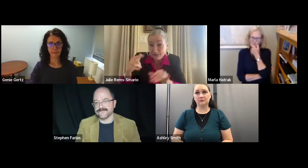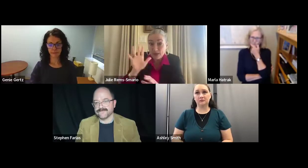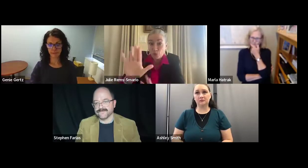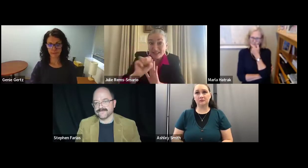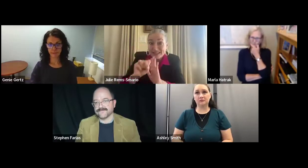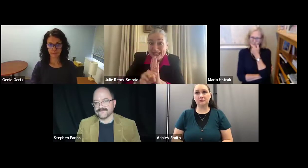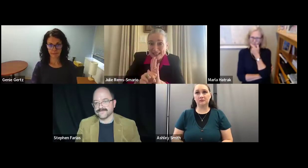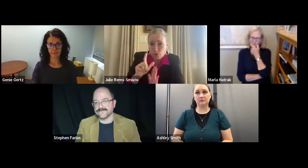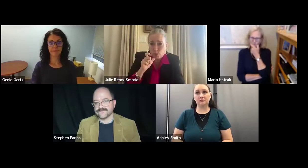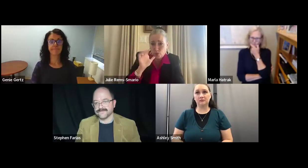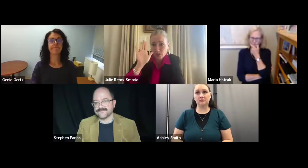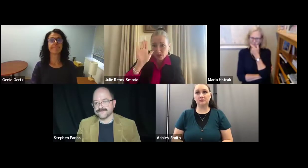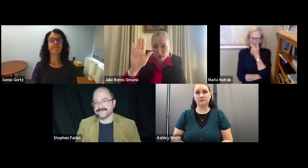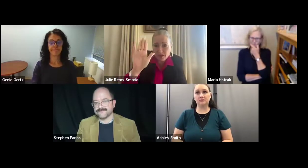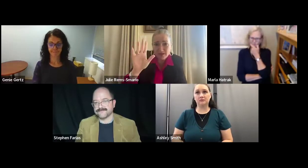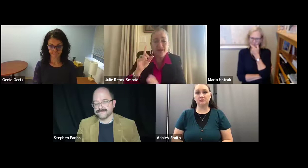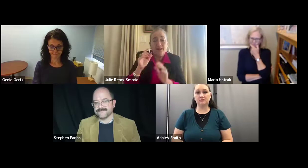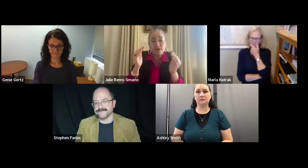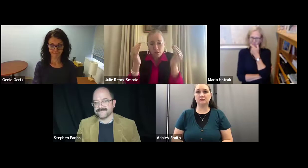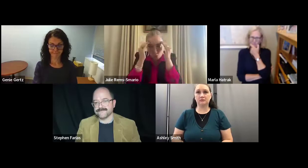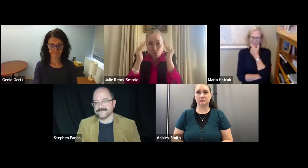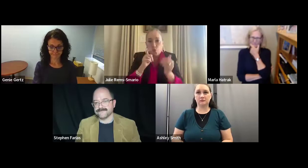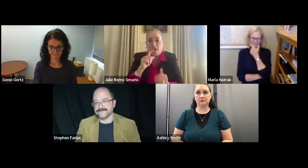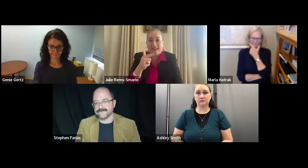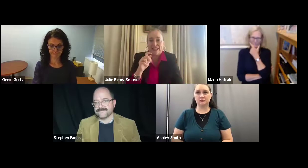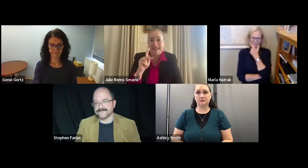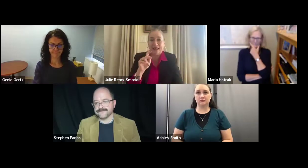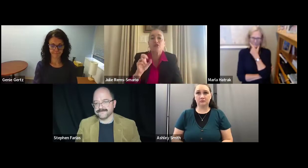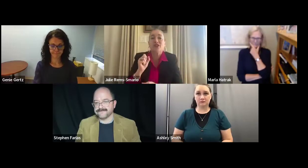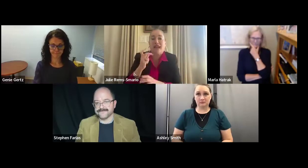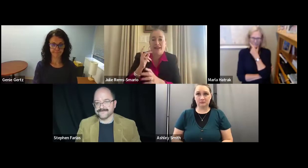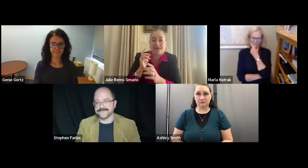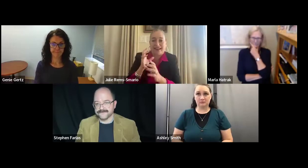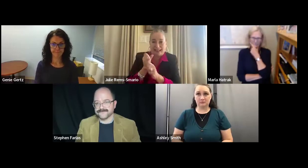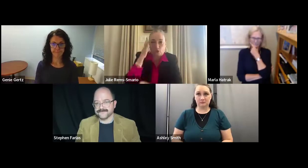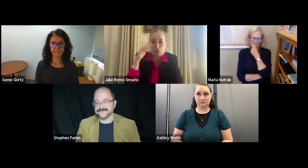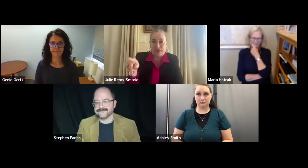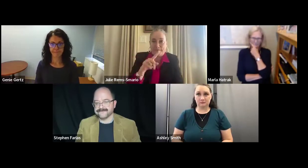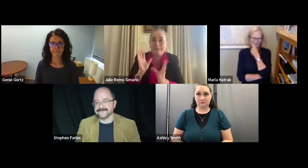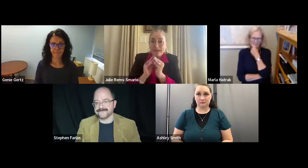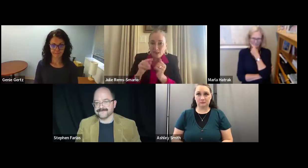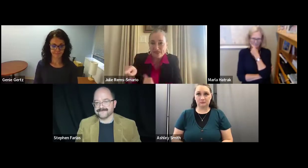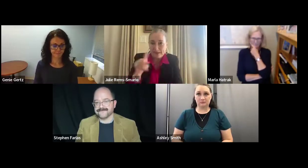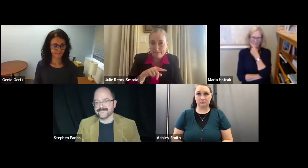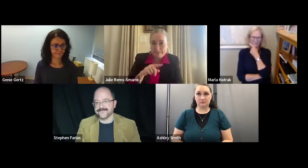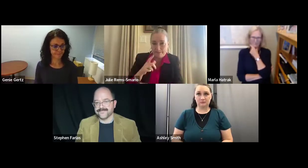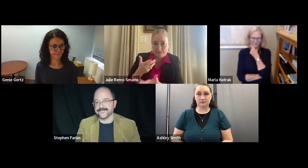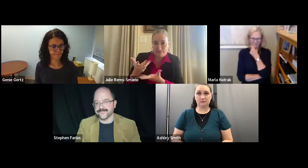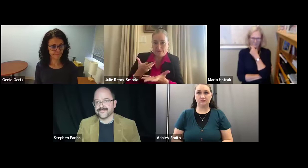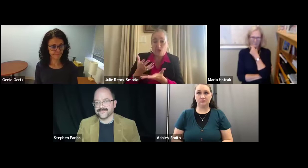very beginning with the Eddy bill being passed and speaking before the legislatures. The gatekeepers, their faces are present,